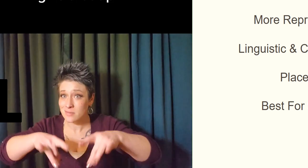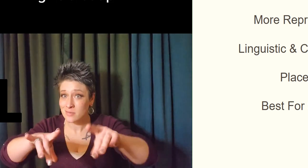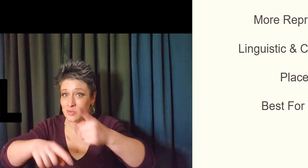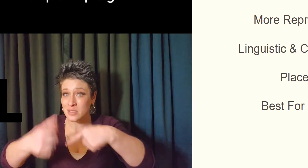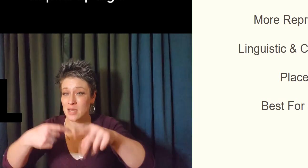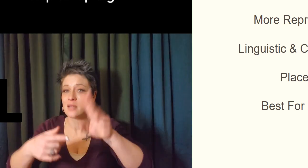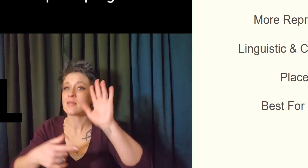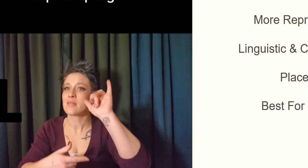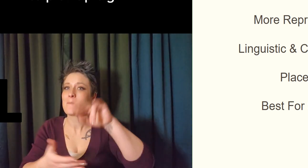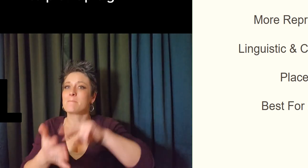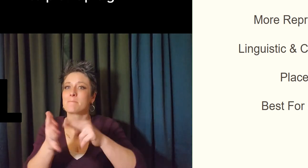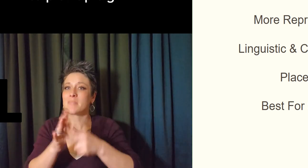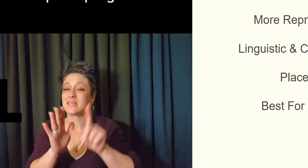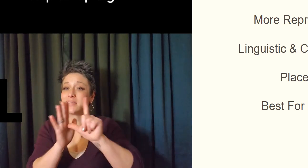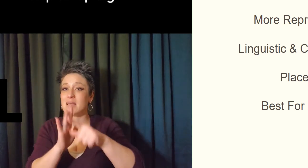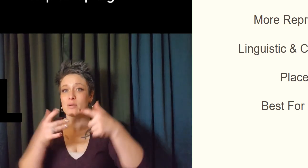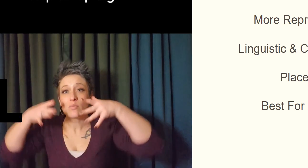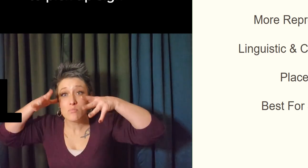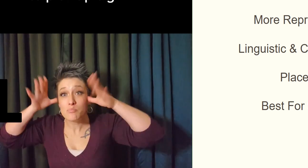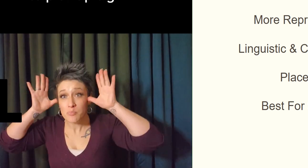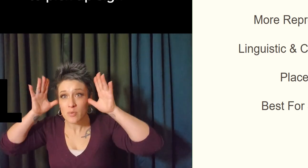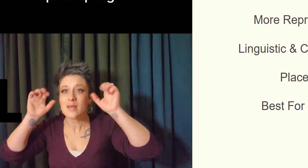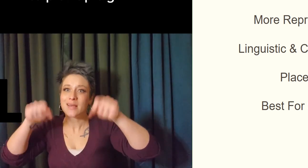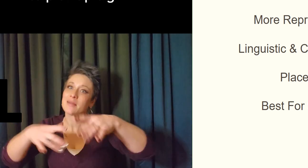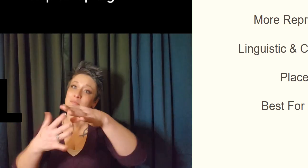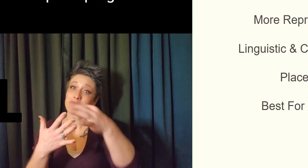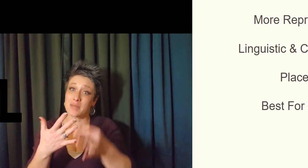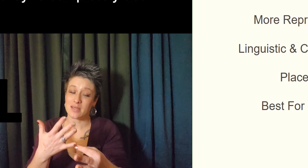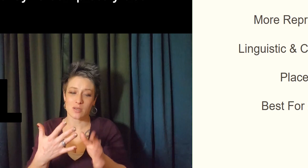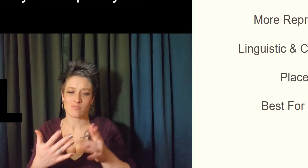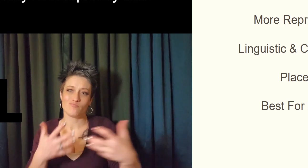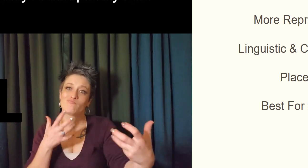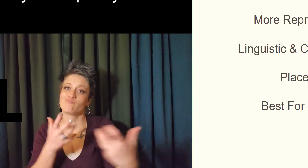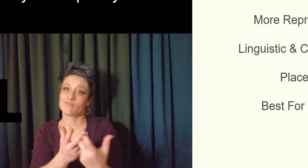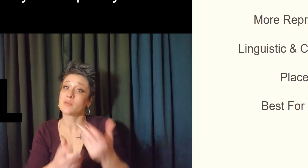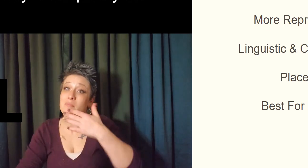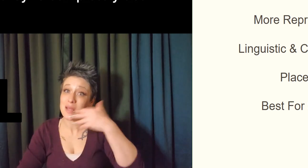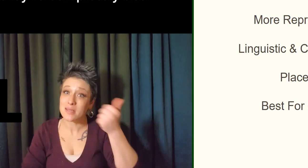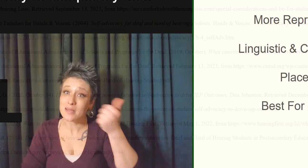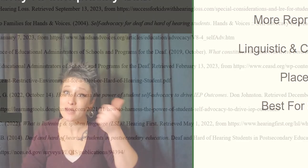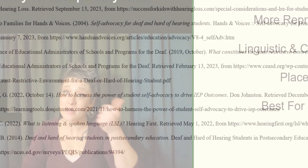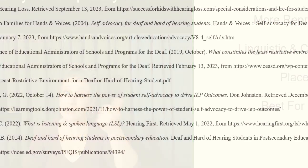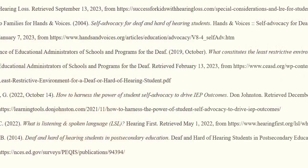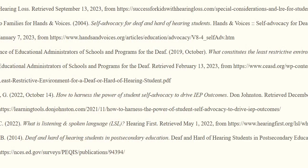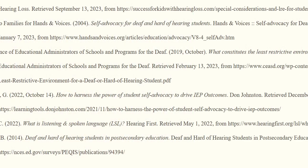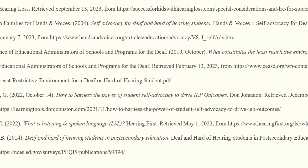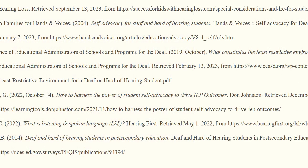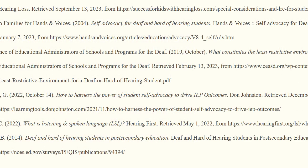but now they're going to have to pick up sign, which means that later, when they're completely deaf,